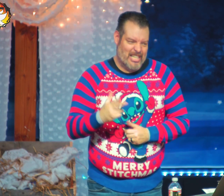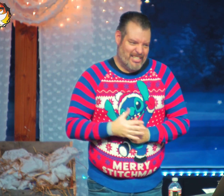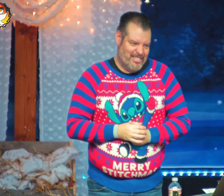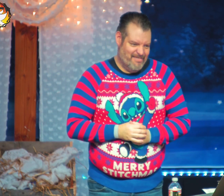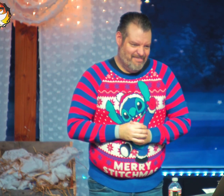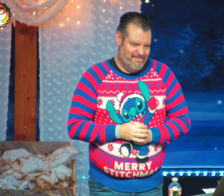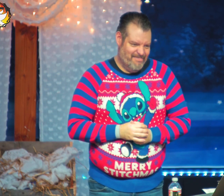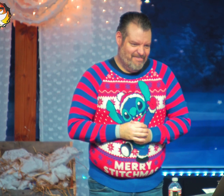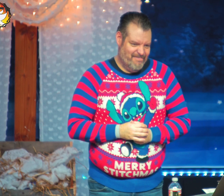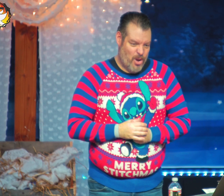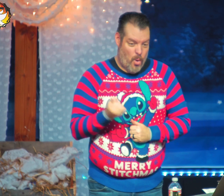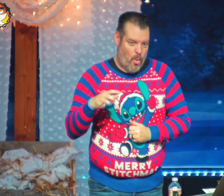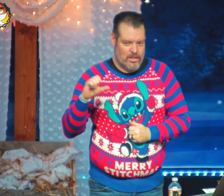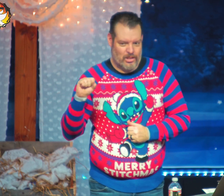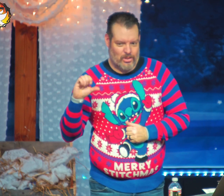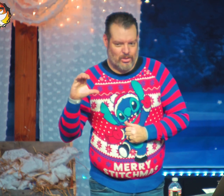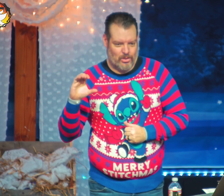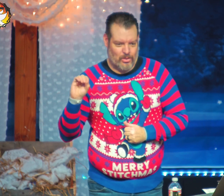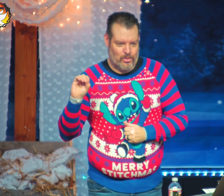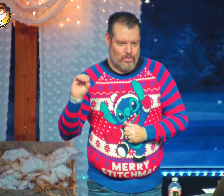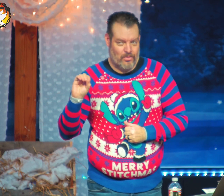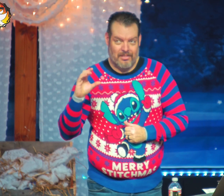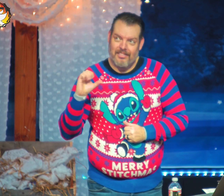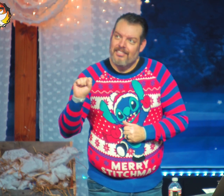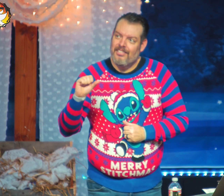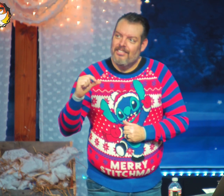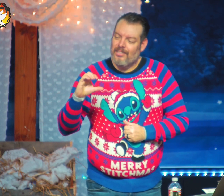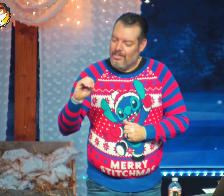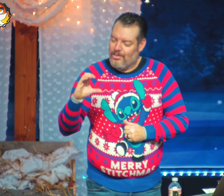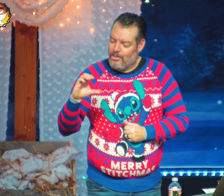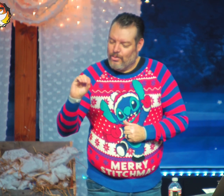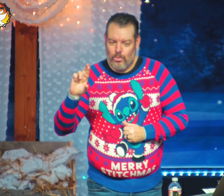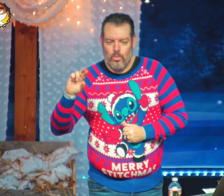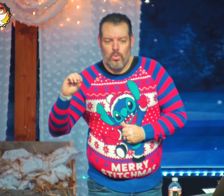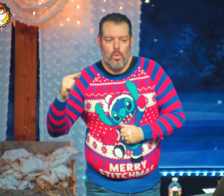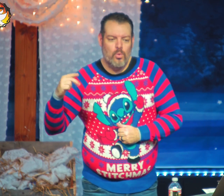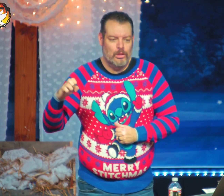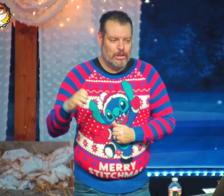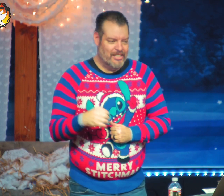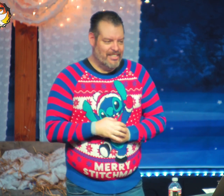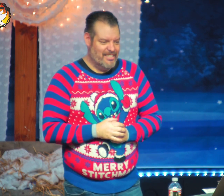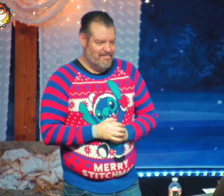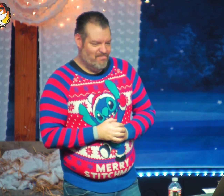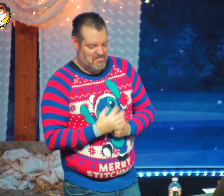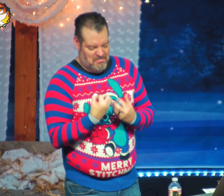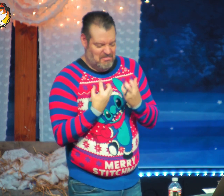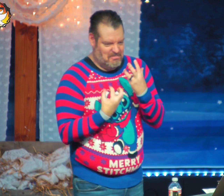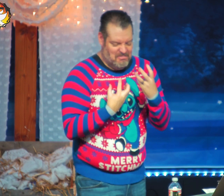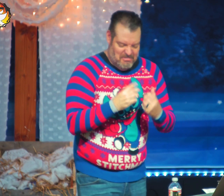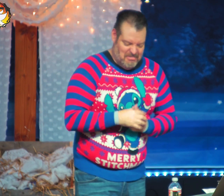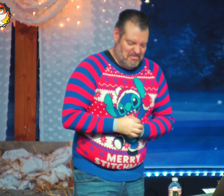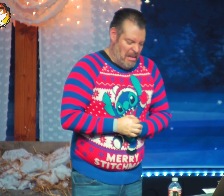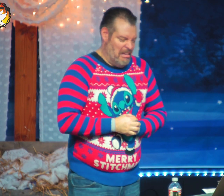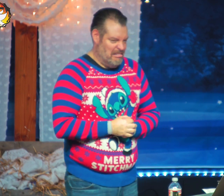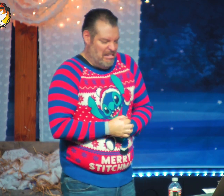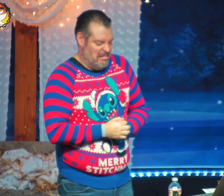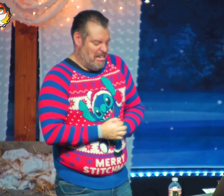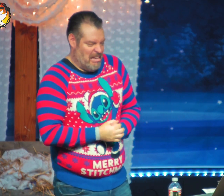Rejoice with him. Keep your thoughts on a one track to him. Don't forget what he's done for